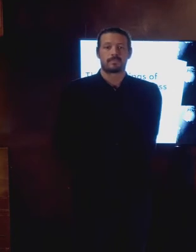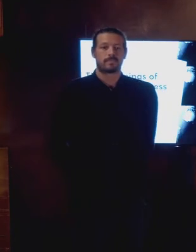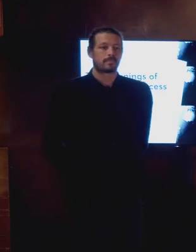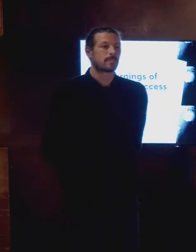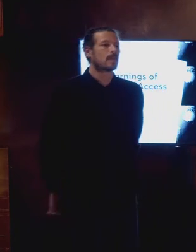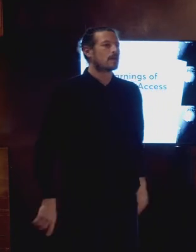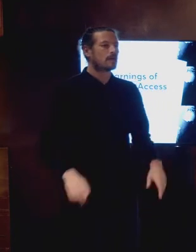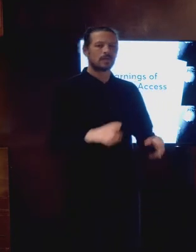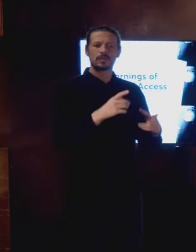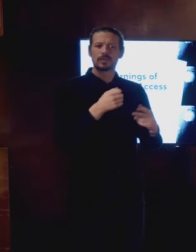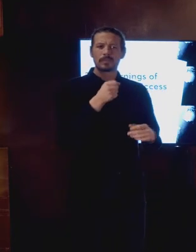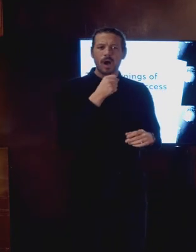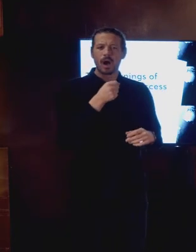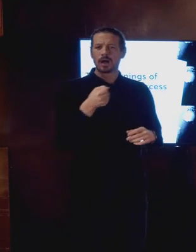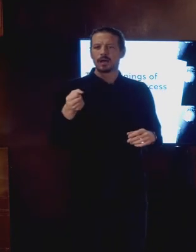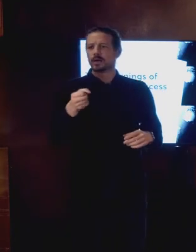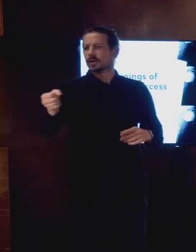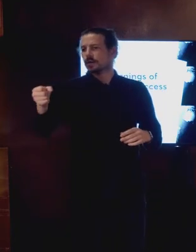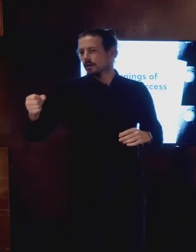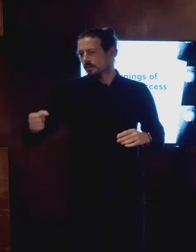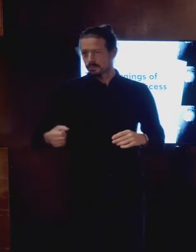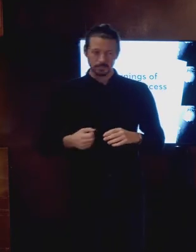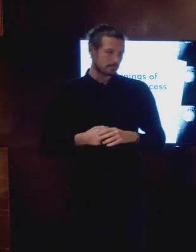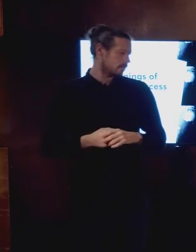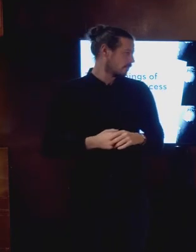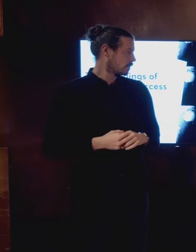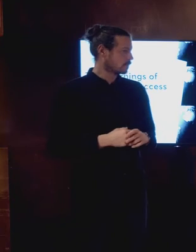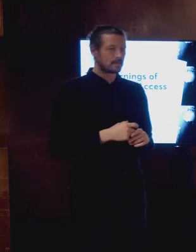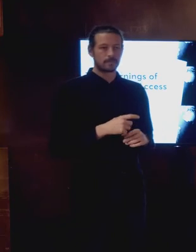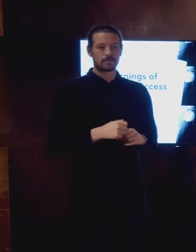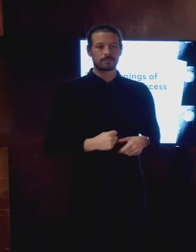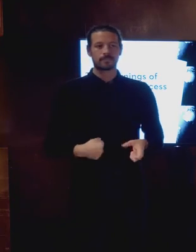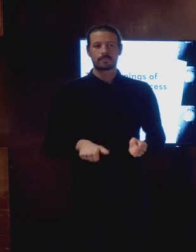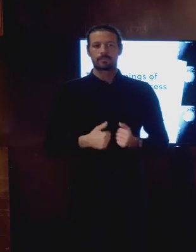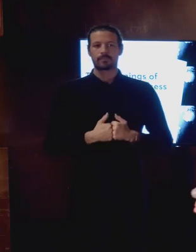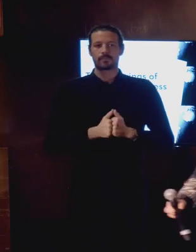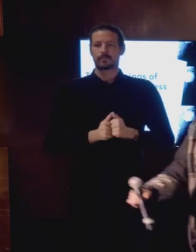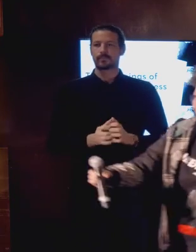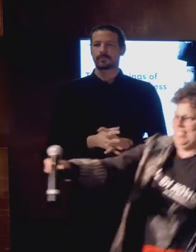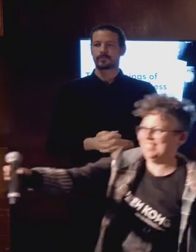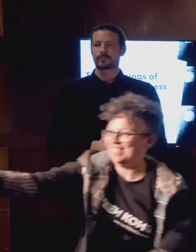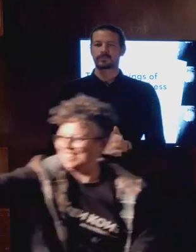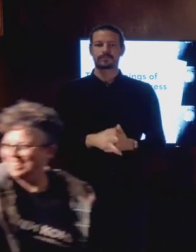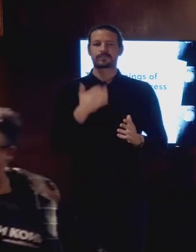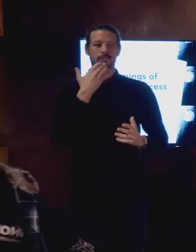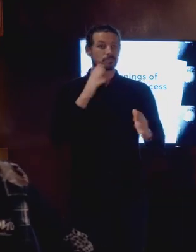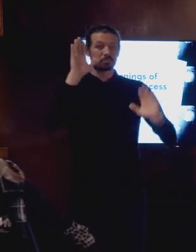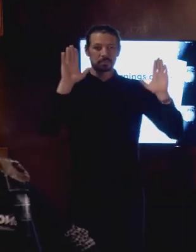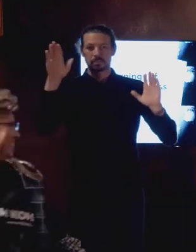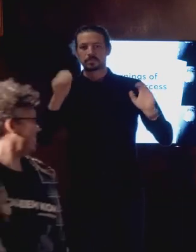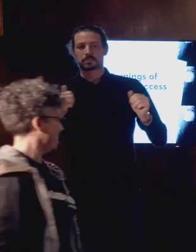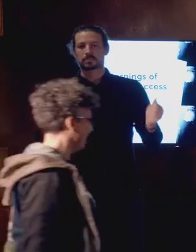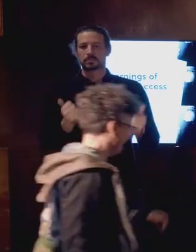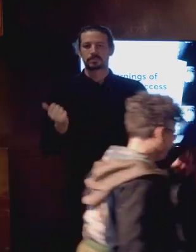If we can – someone have the mic so it picks up as well. If we can give up one of the mics, please. Thank you. We've got lots. Gosh.